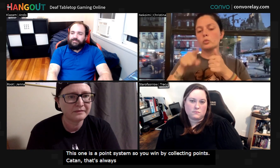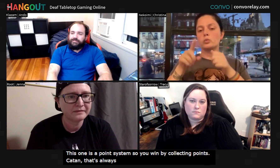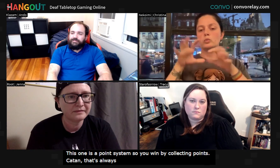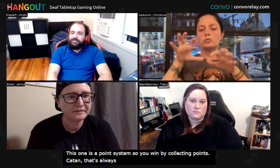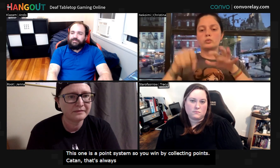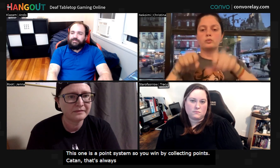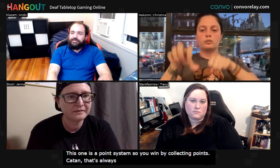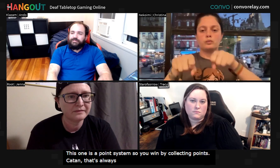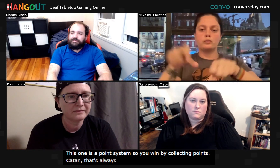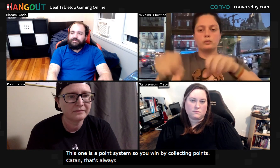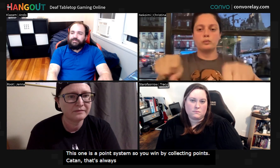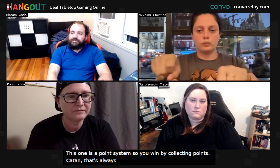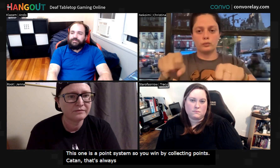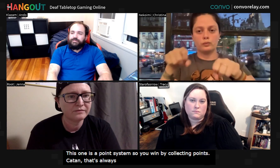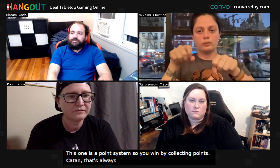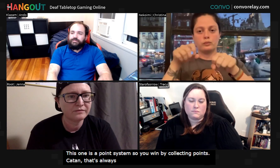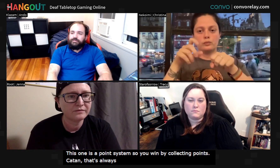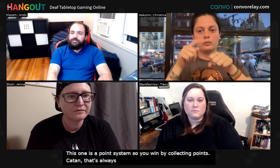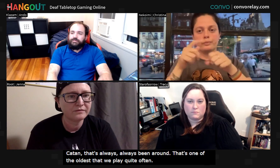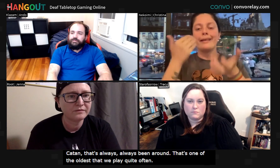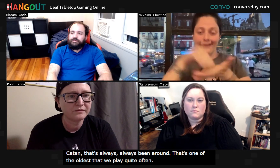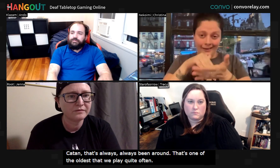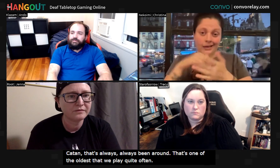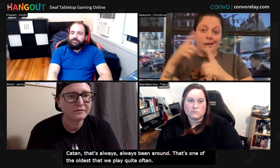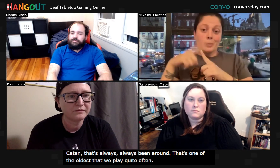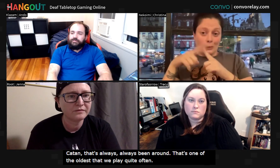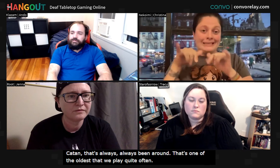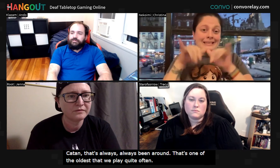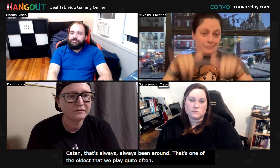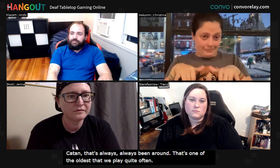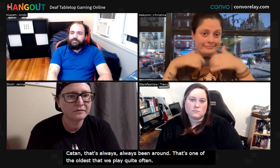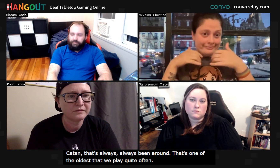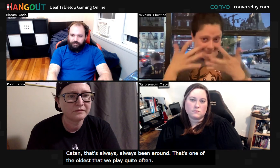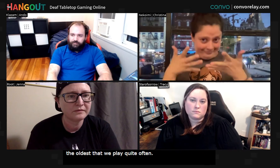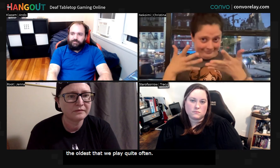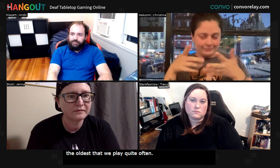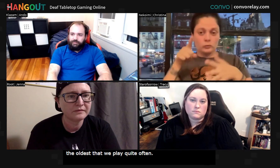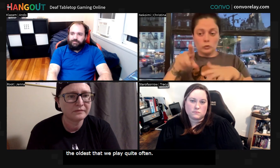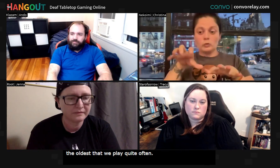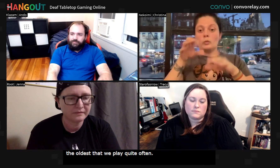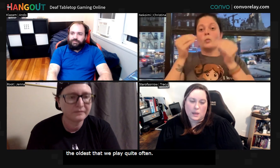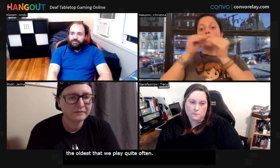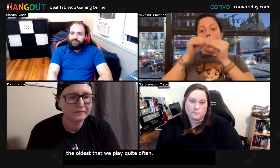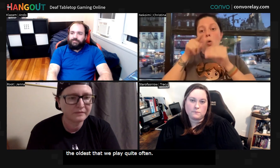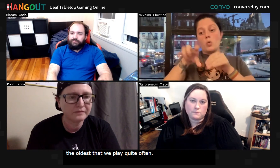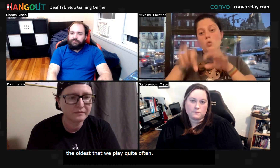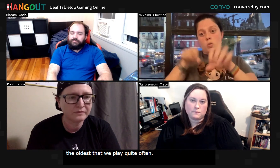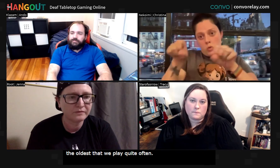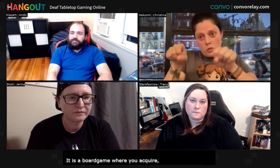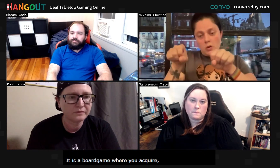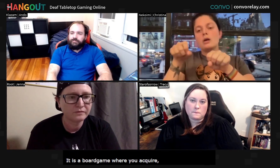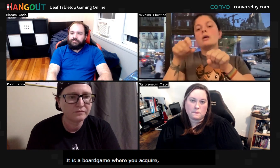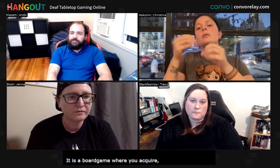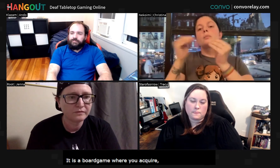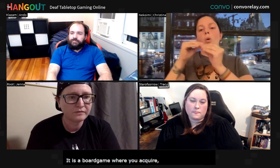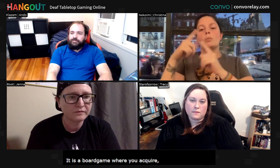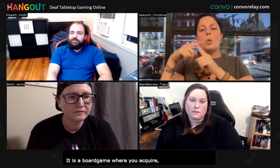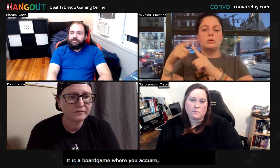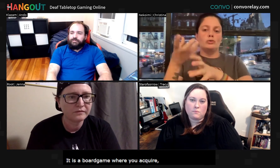It is a board game where you acquire, and again, it's a point system, but the more that you